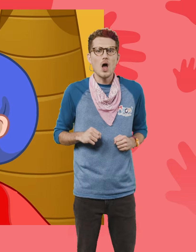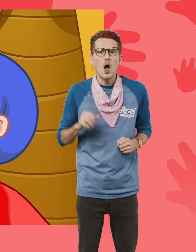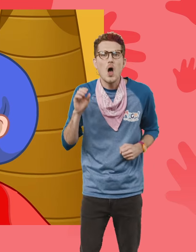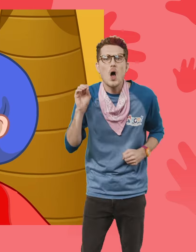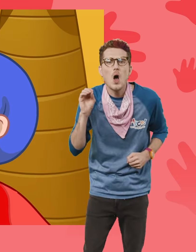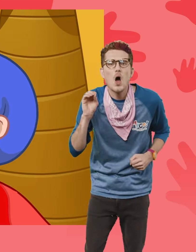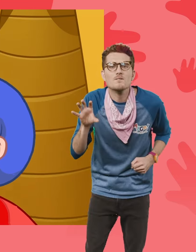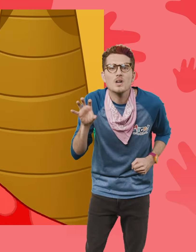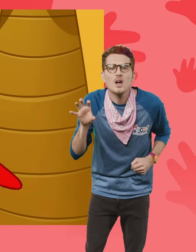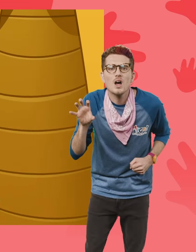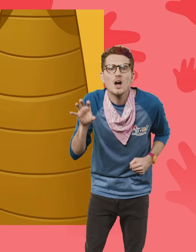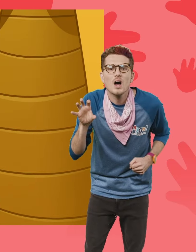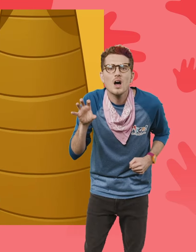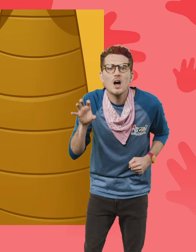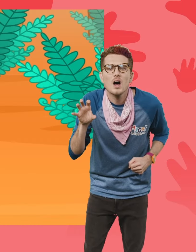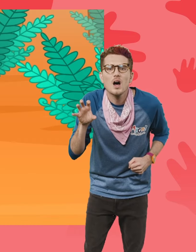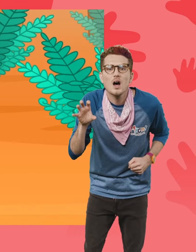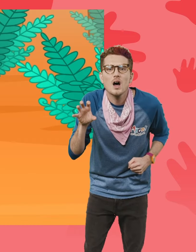Orphle!